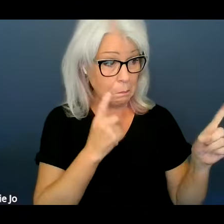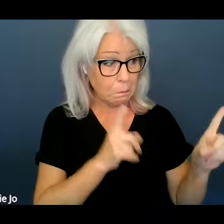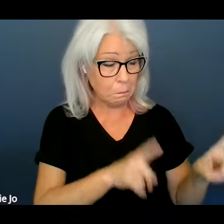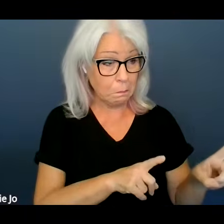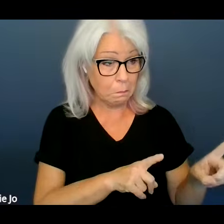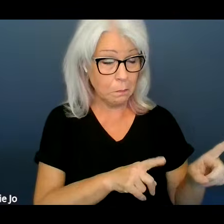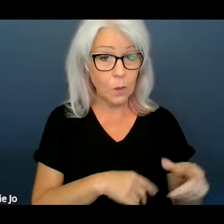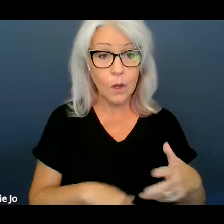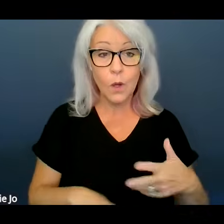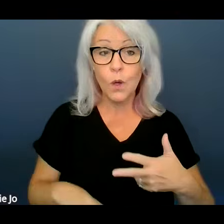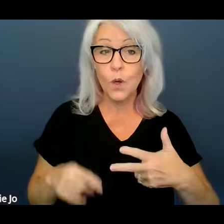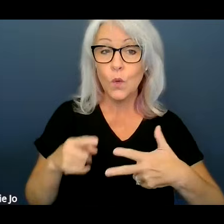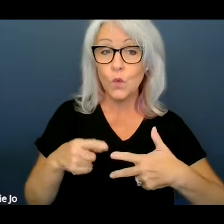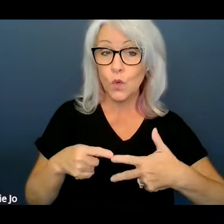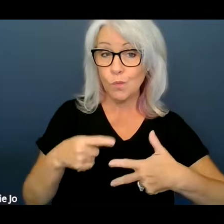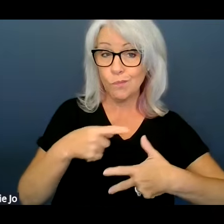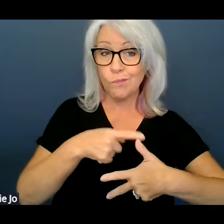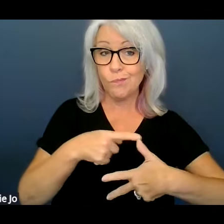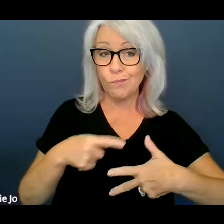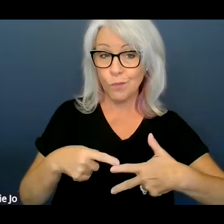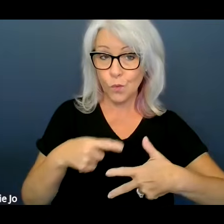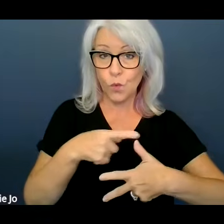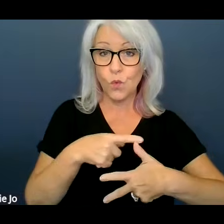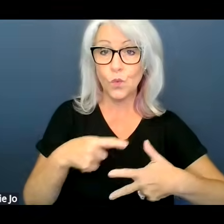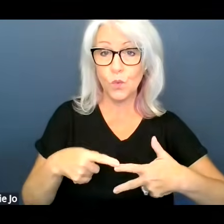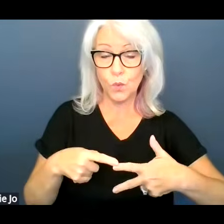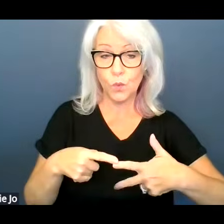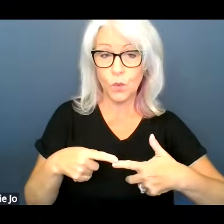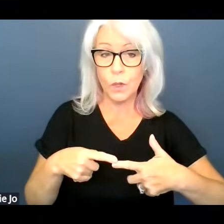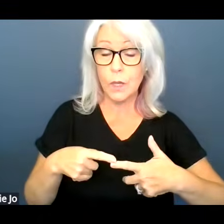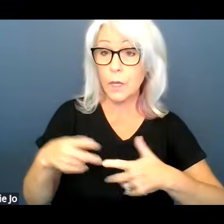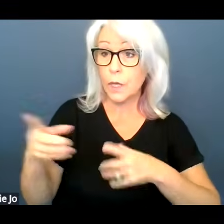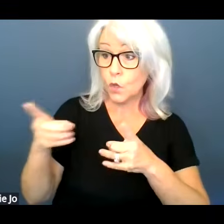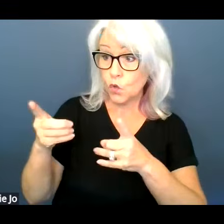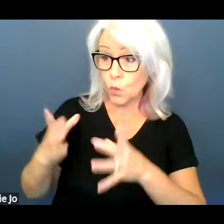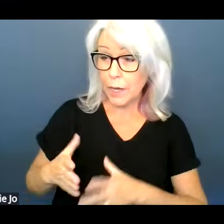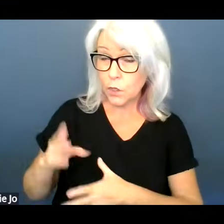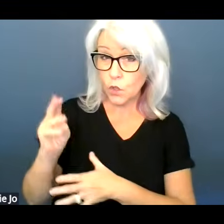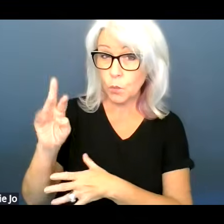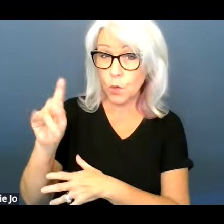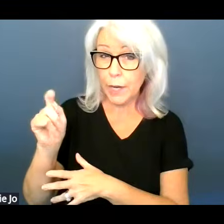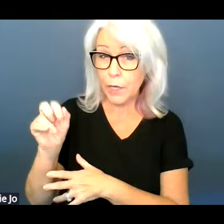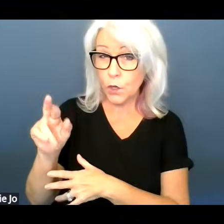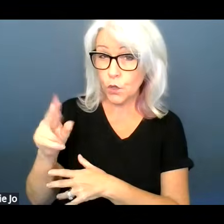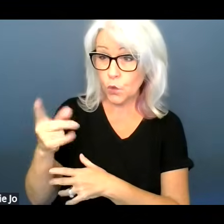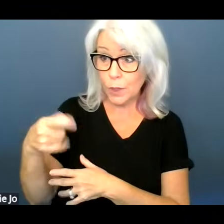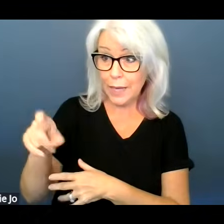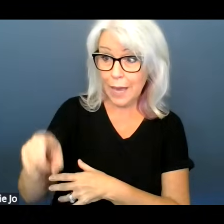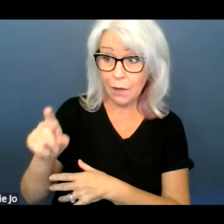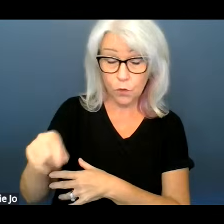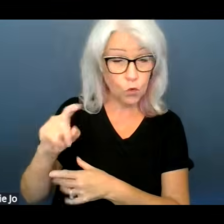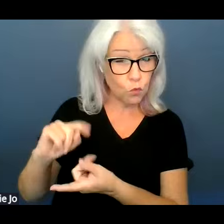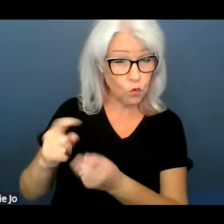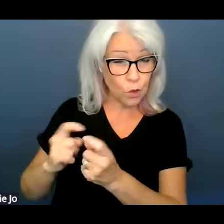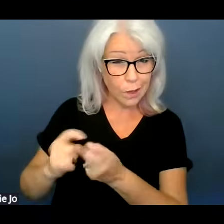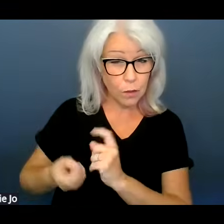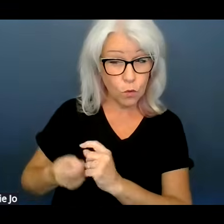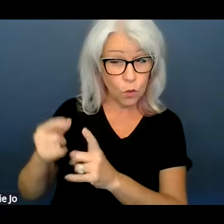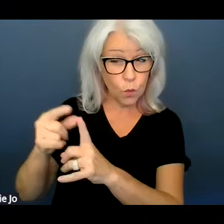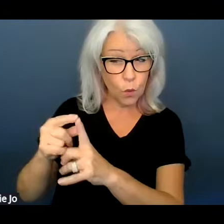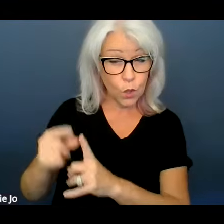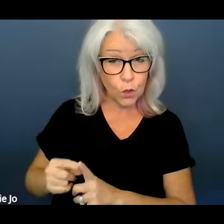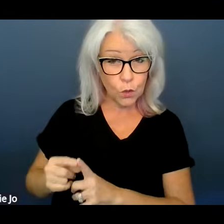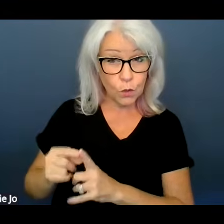we're really Yeah. down to 2 bullet points here. right. Director Brader, do we have to change wording anyway on those bullet points because we've added wording to the